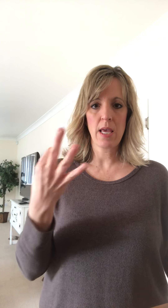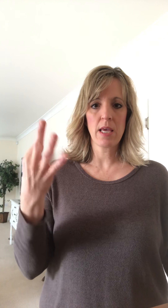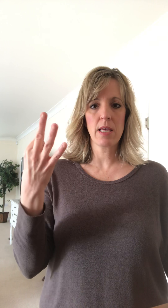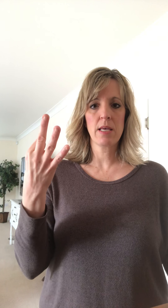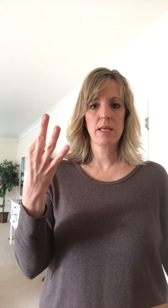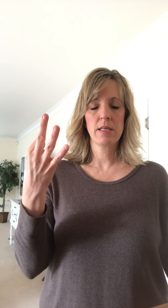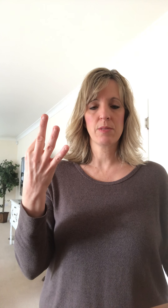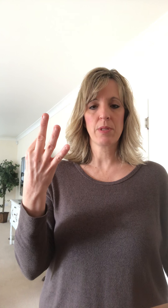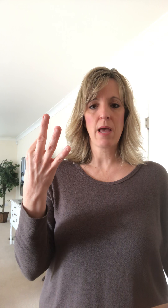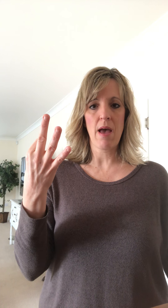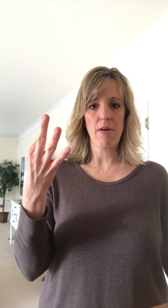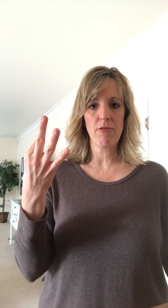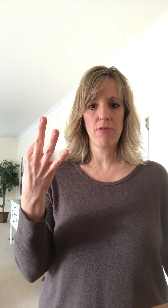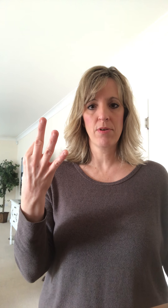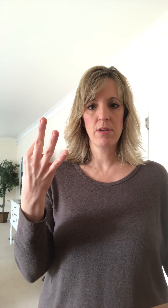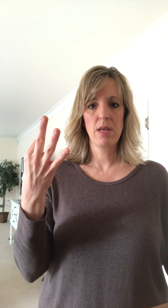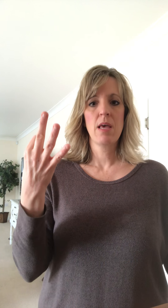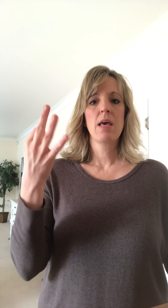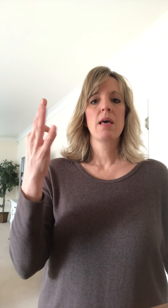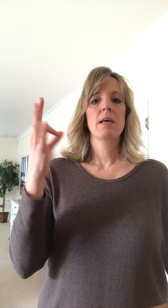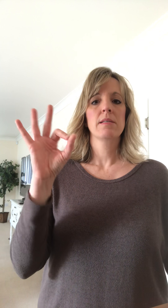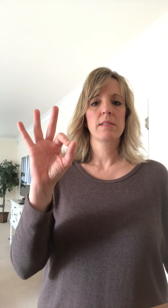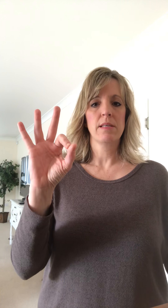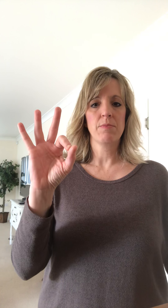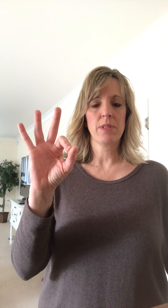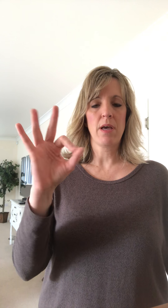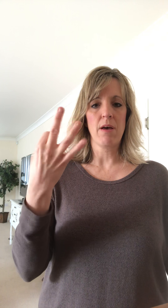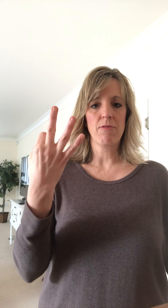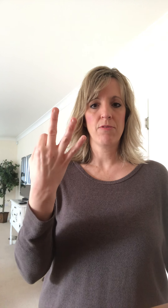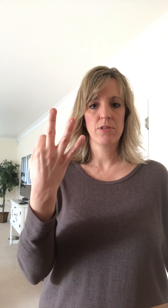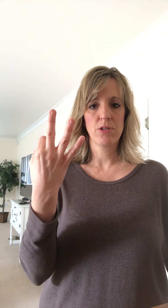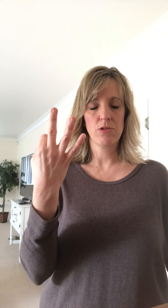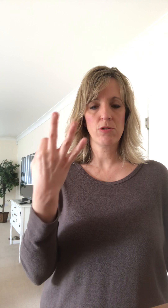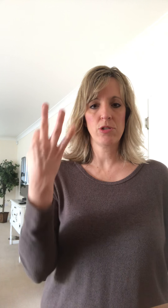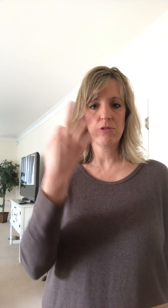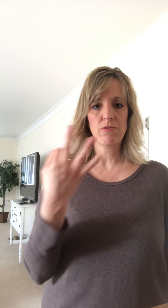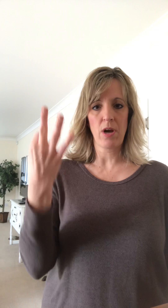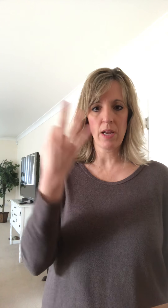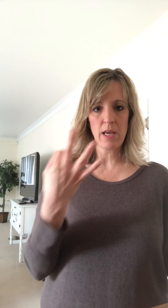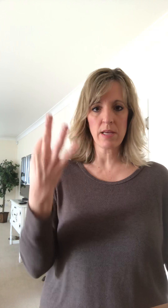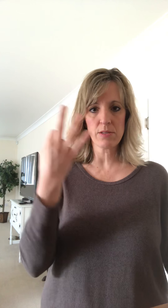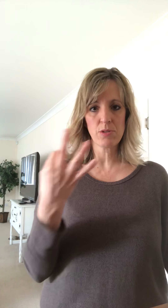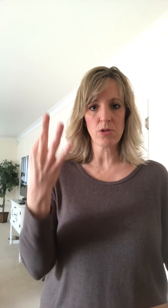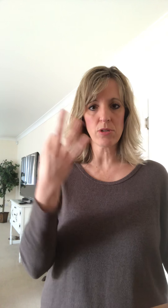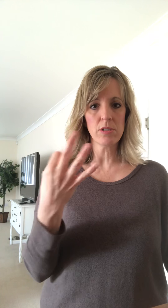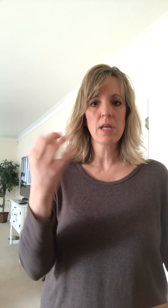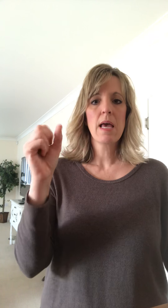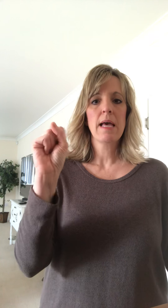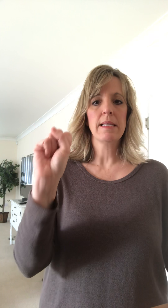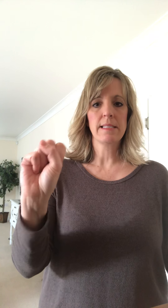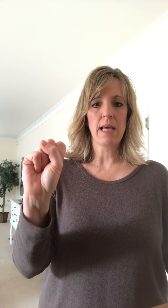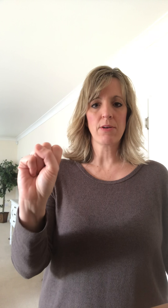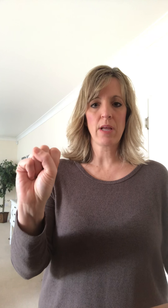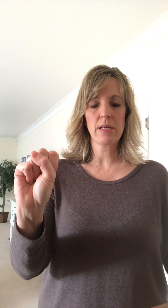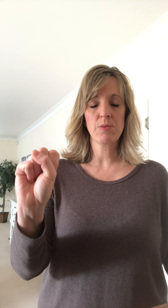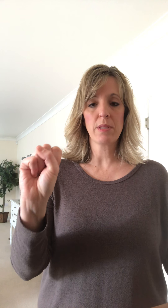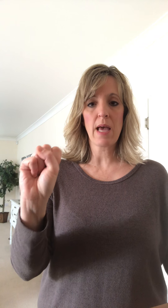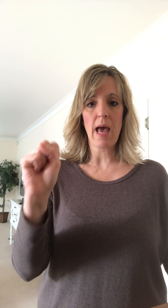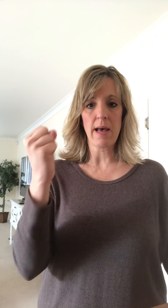Friday is with a F. See, with the F, turn towards you. Friday, circle. And Saturday is with a